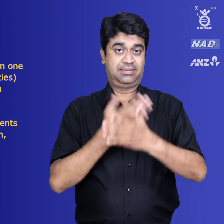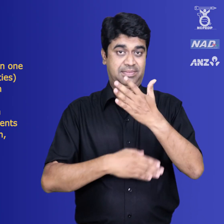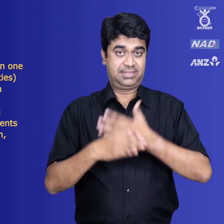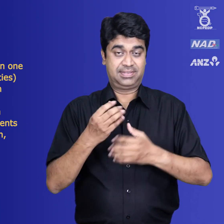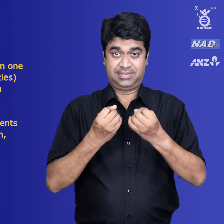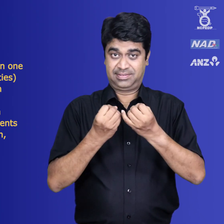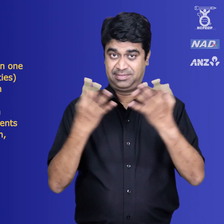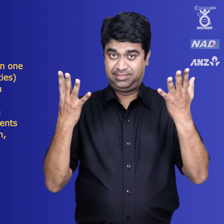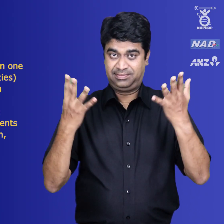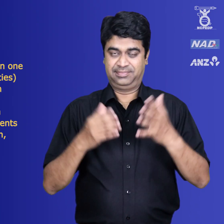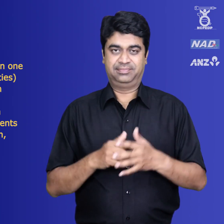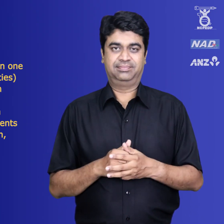Multiple disabilities.